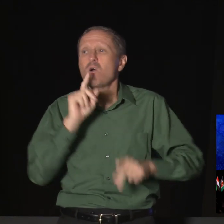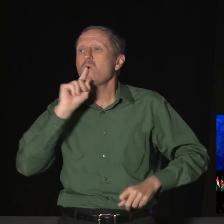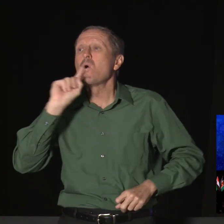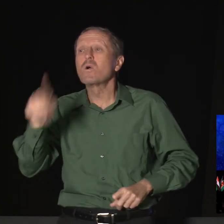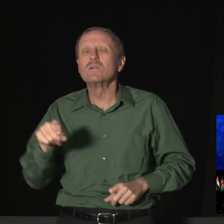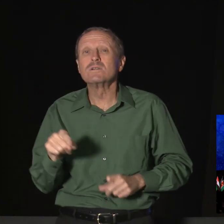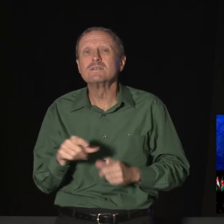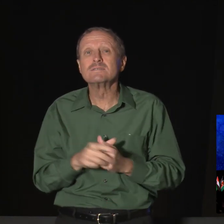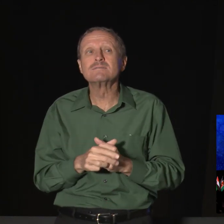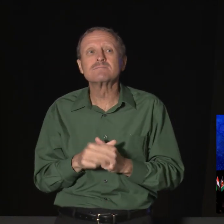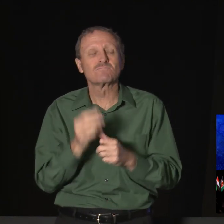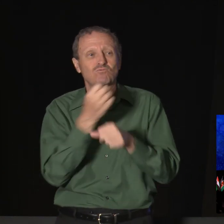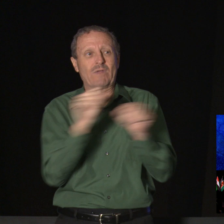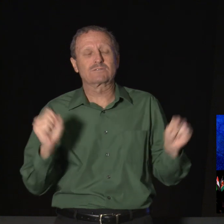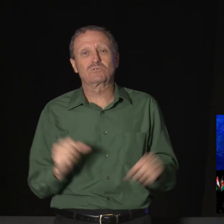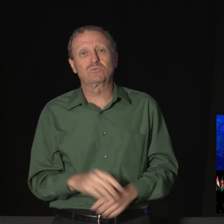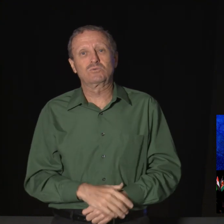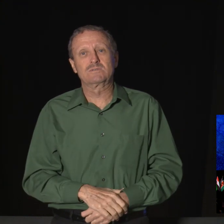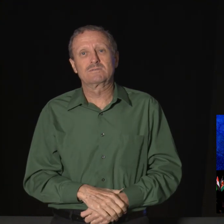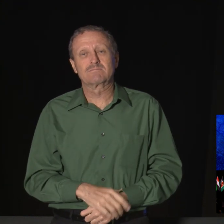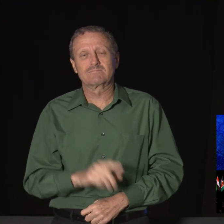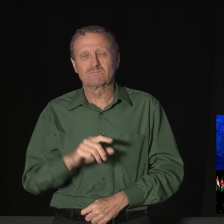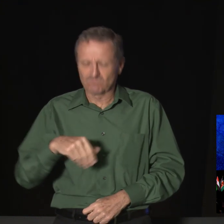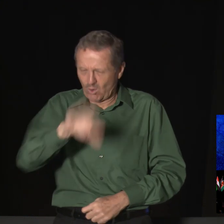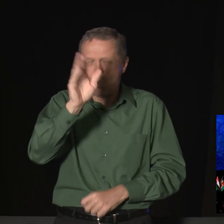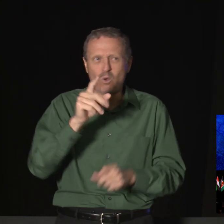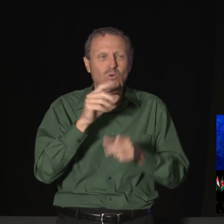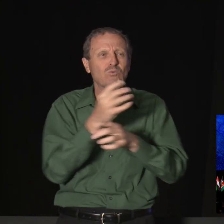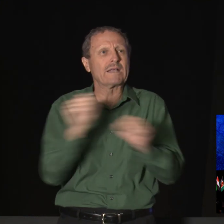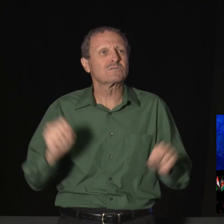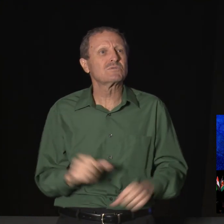her rescue.